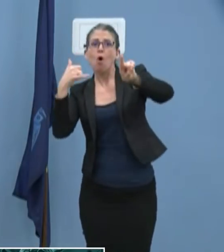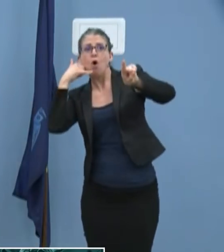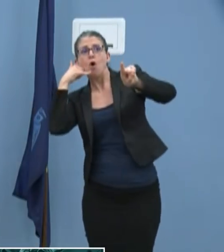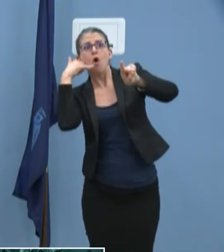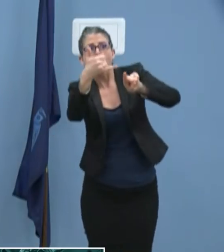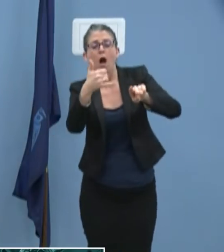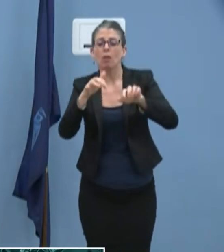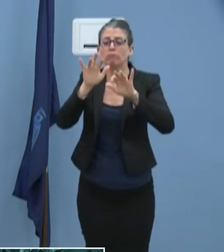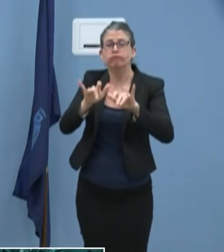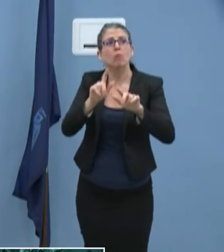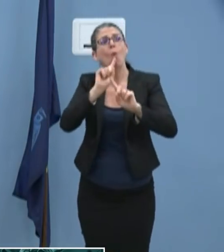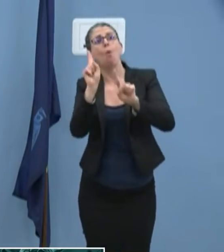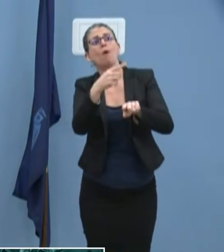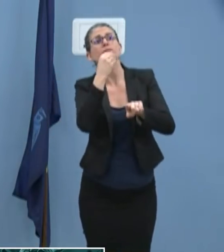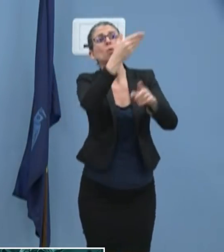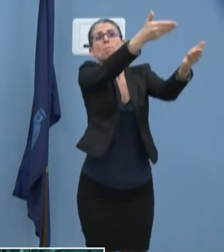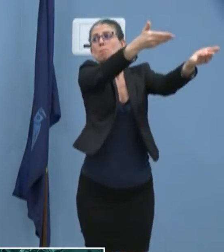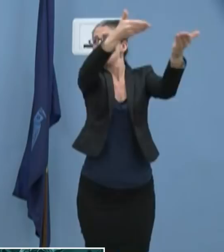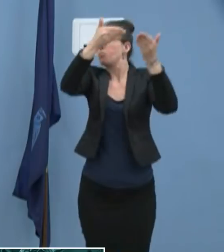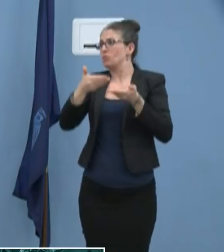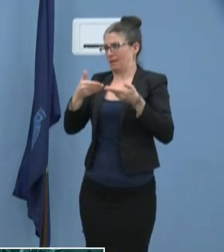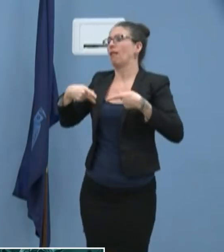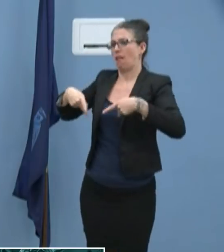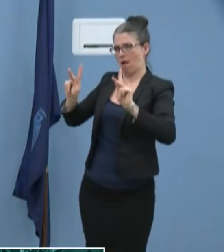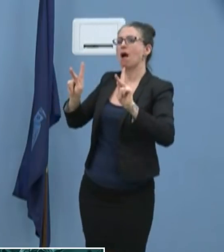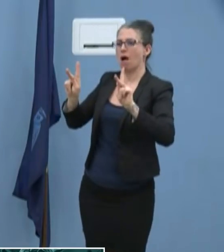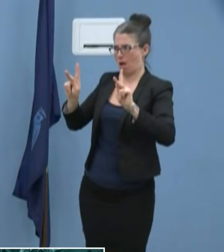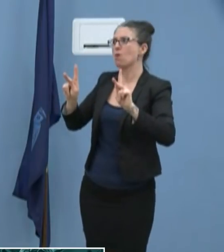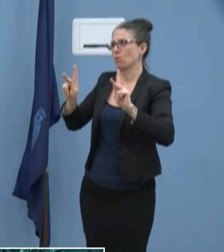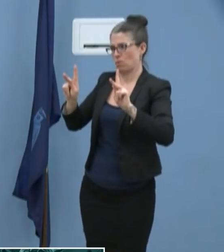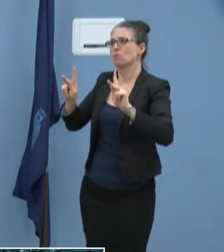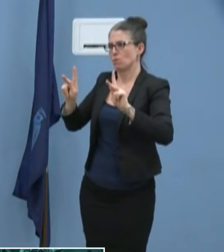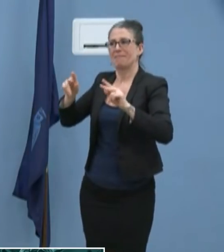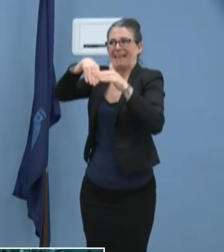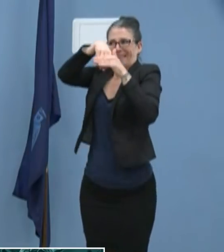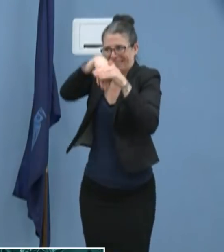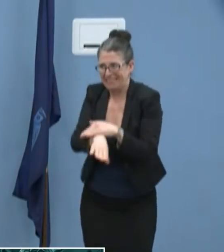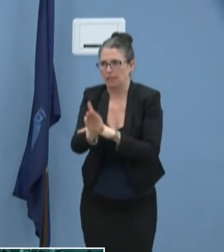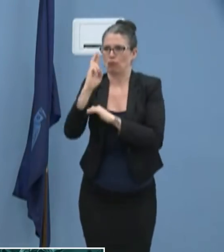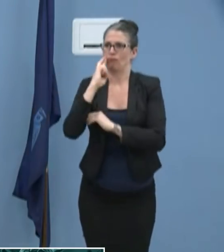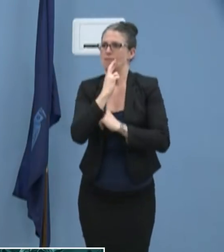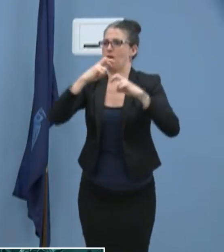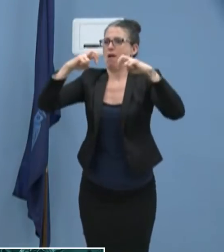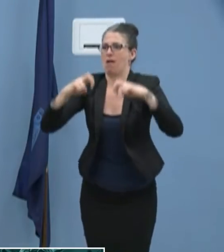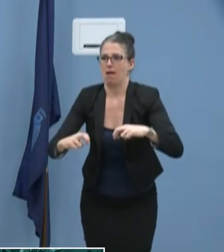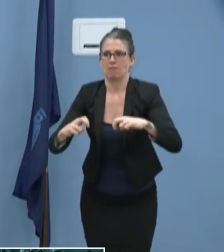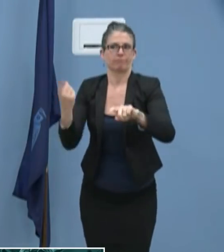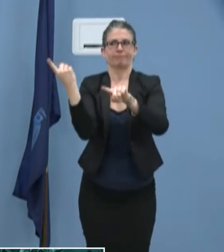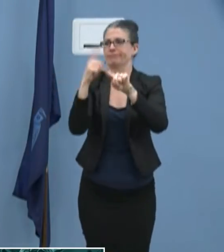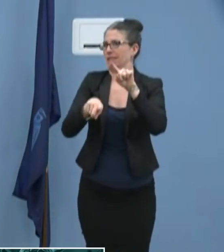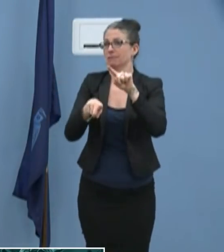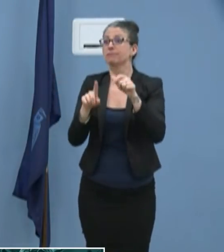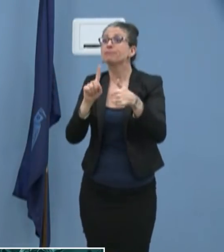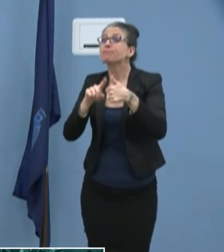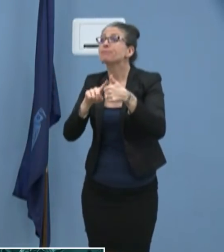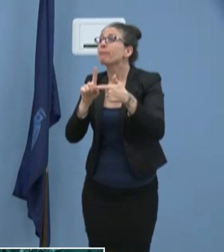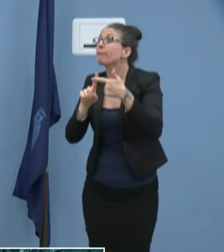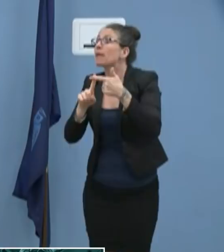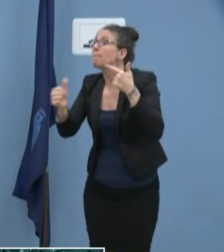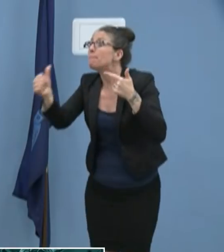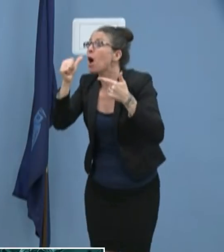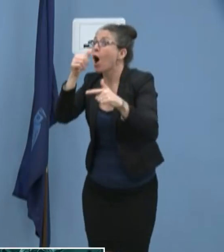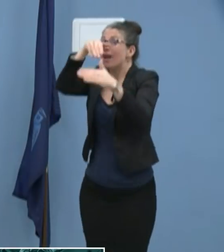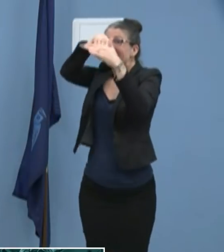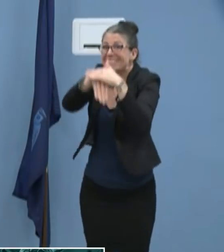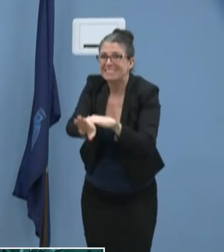continue, but eating and drinking inside restaurants and bars is temporarily prohibited. We're taking